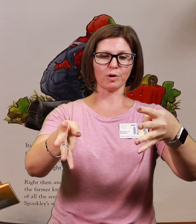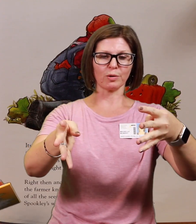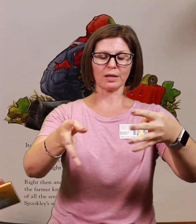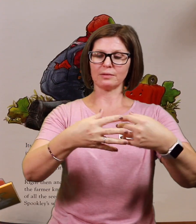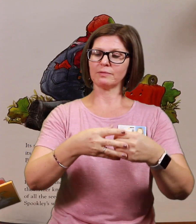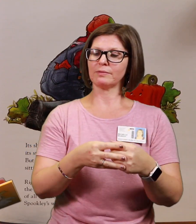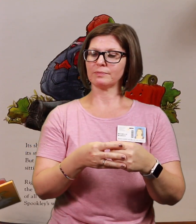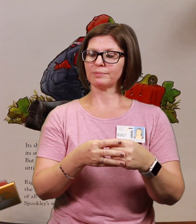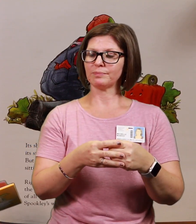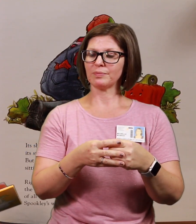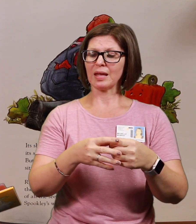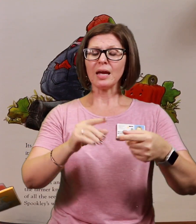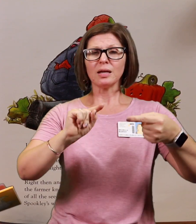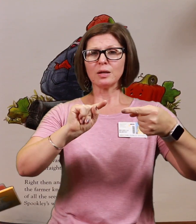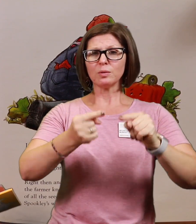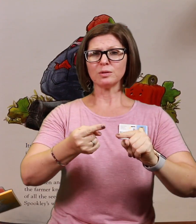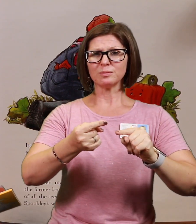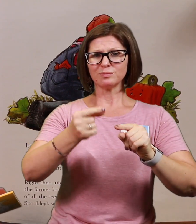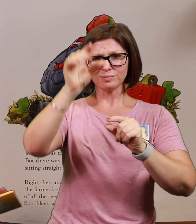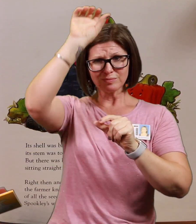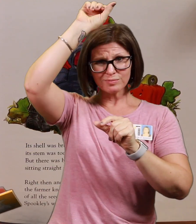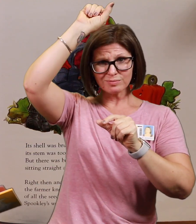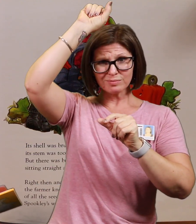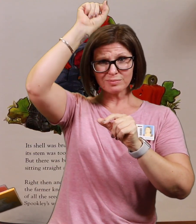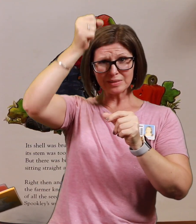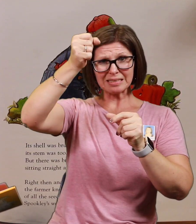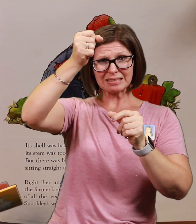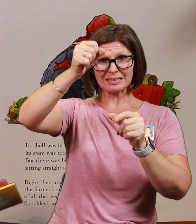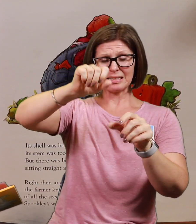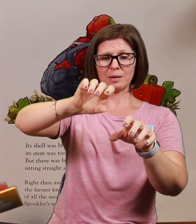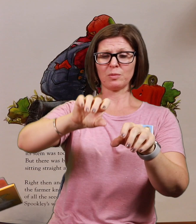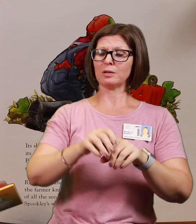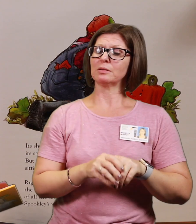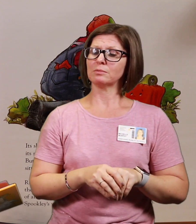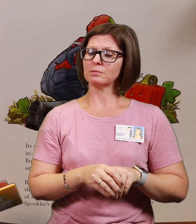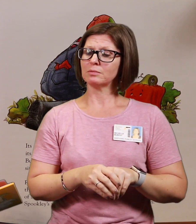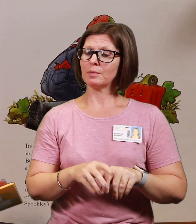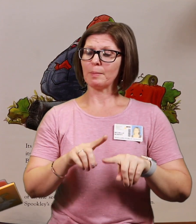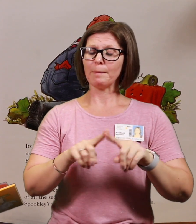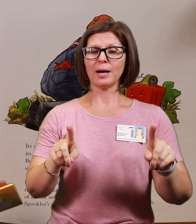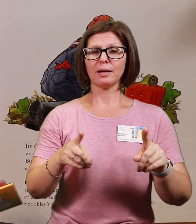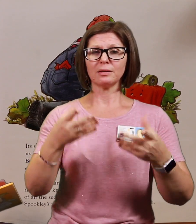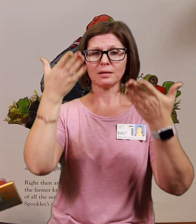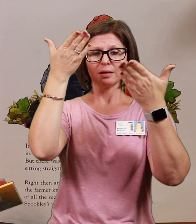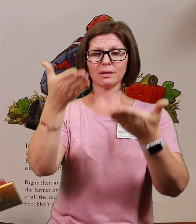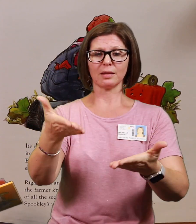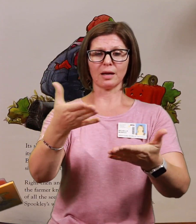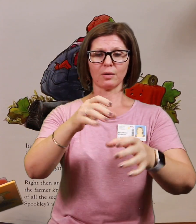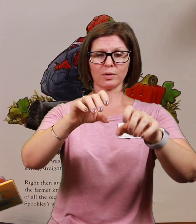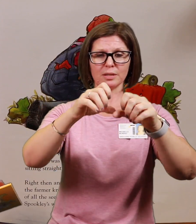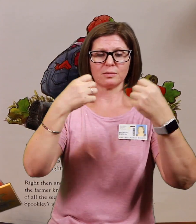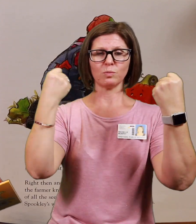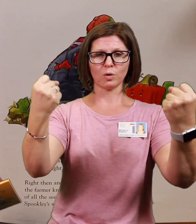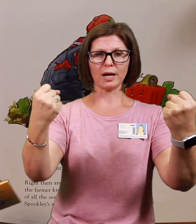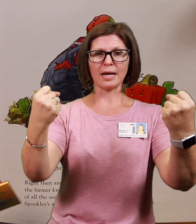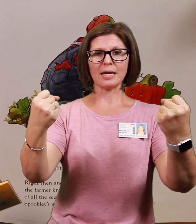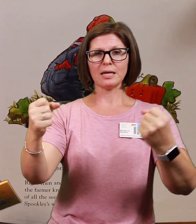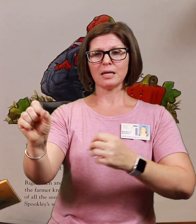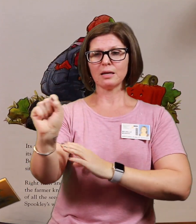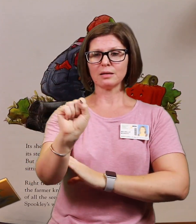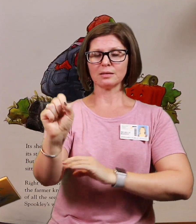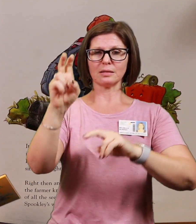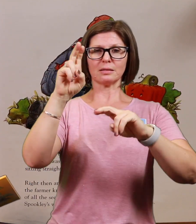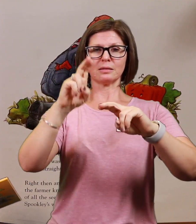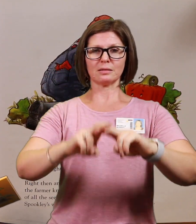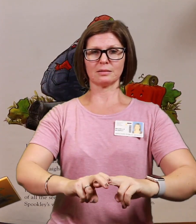shell was bruised, its stem was too. But there was brave little Spookley sitting straight